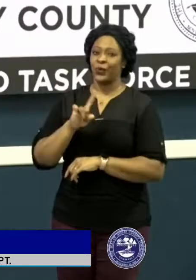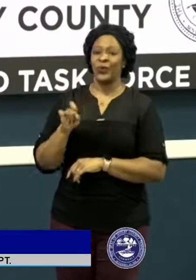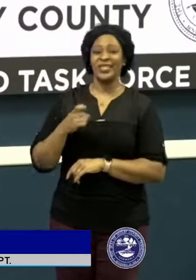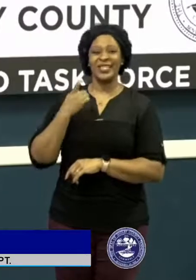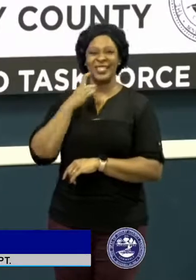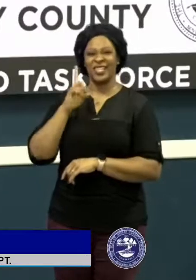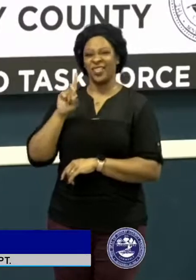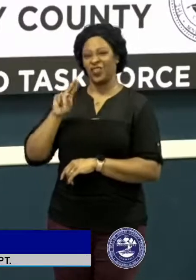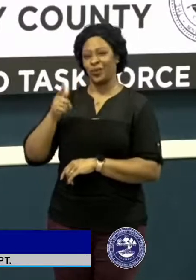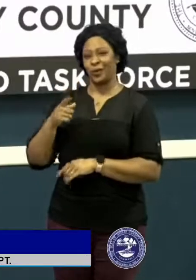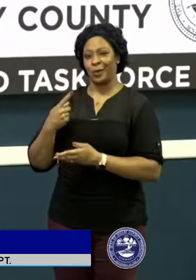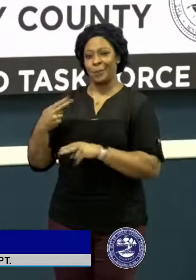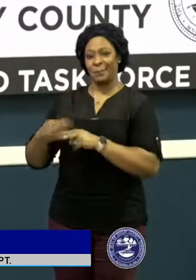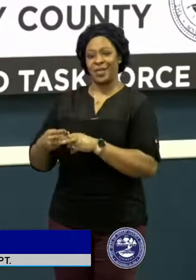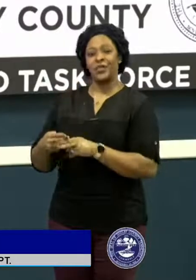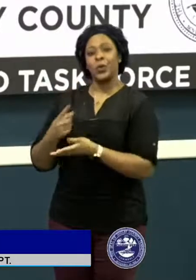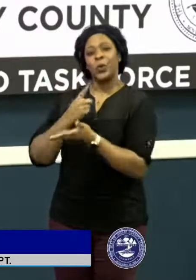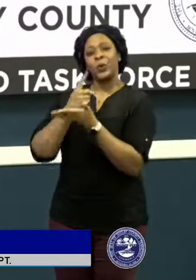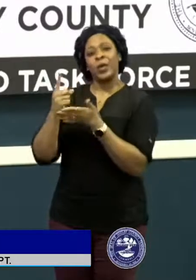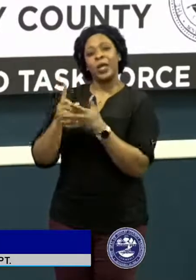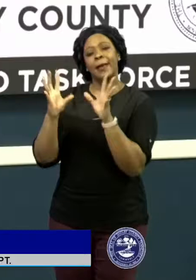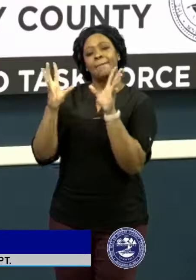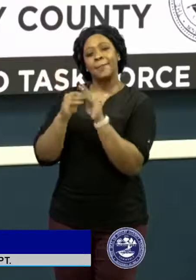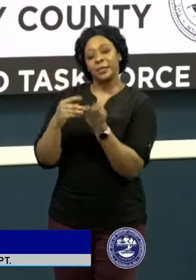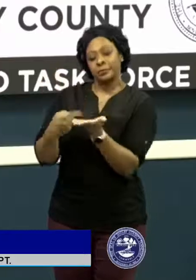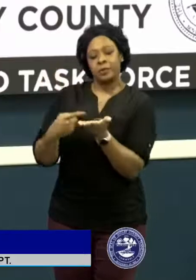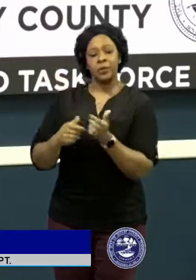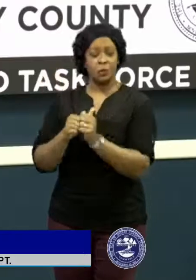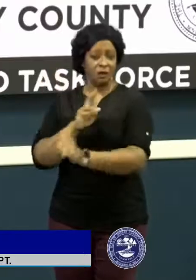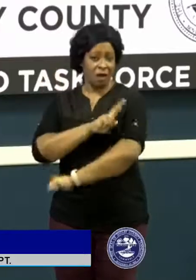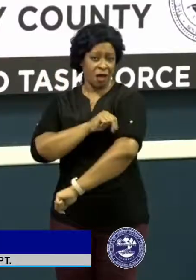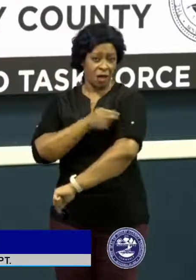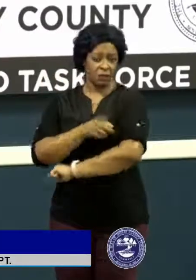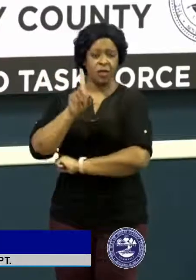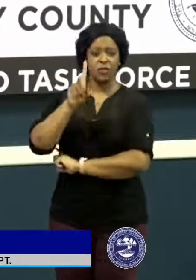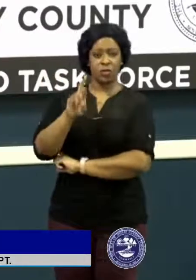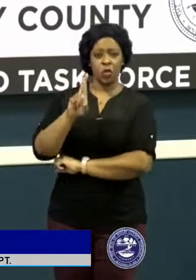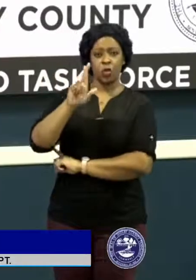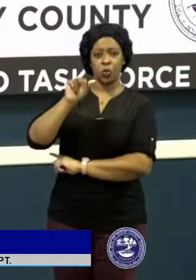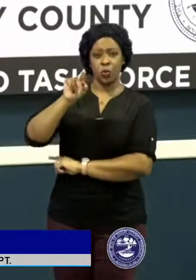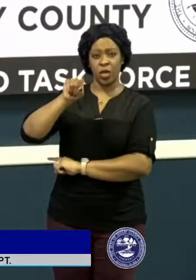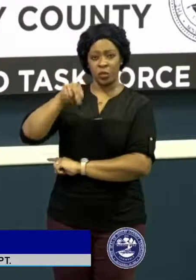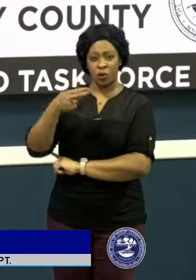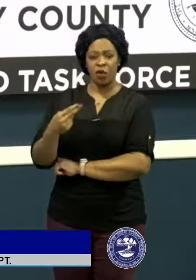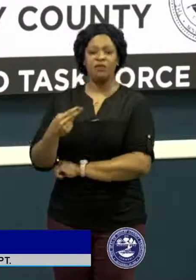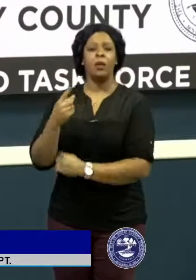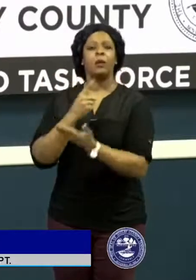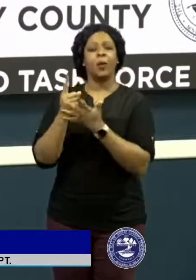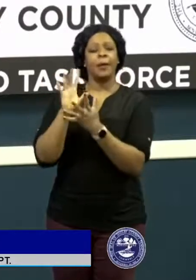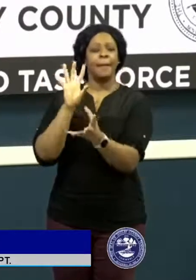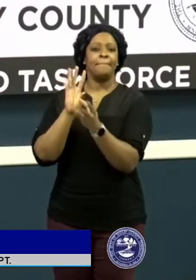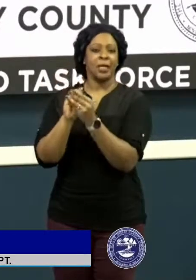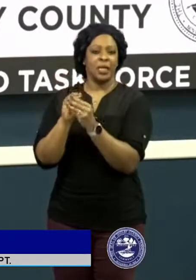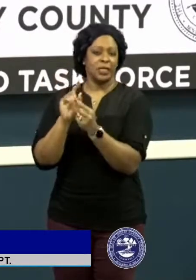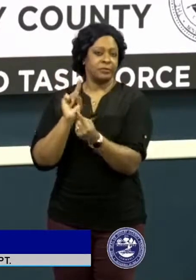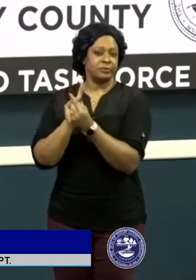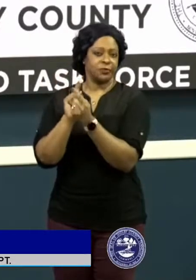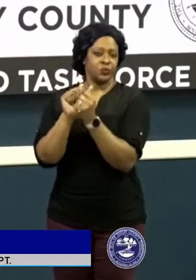talked about how we have a weekly meeting with the hospitals, Dr. Randolph and I have a weekly meeting